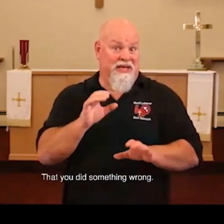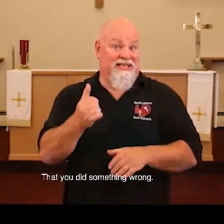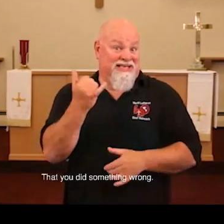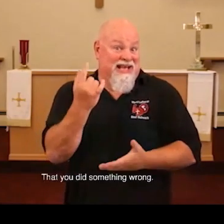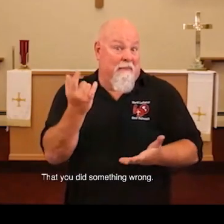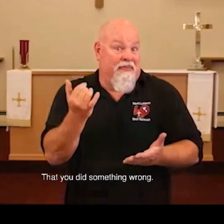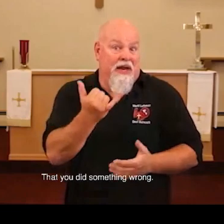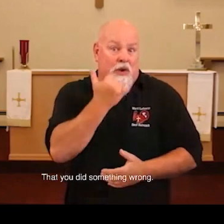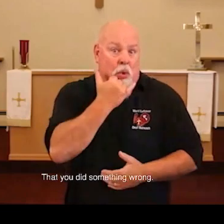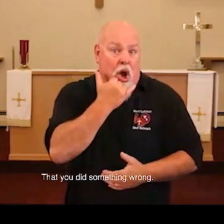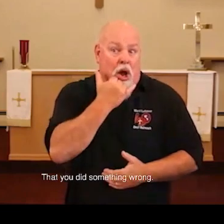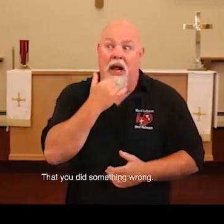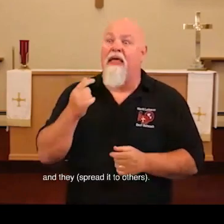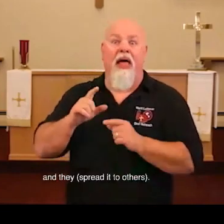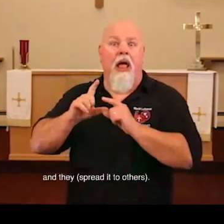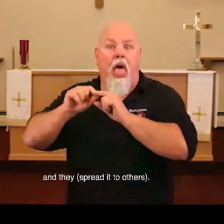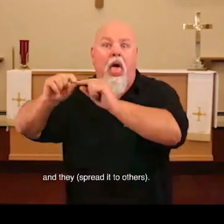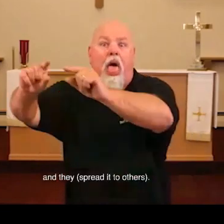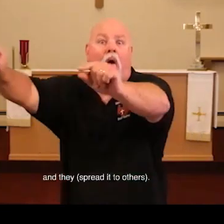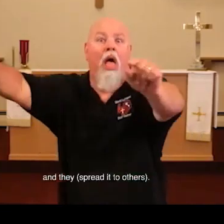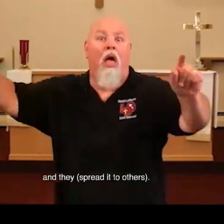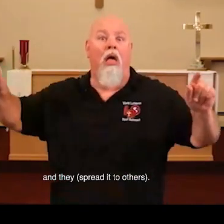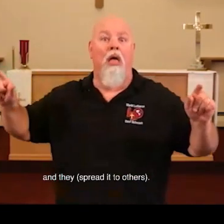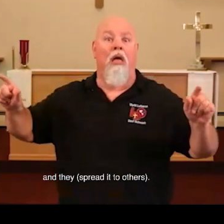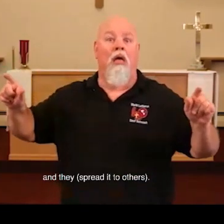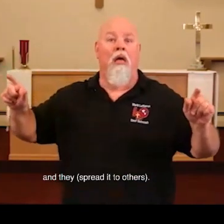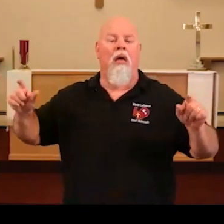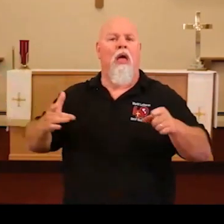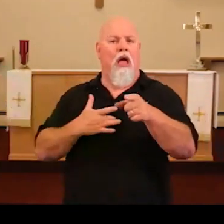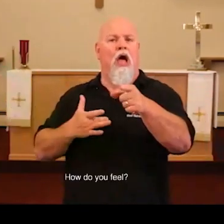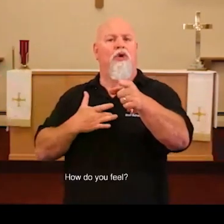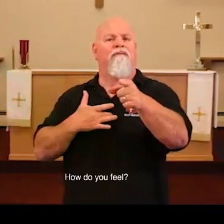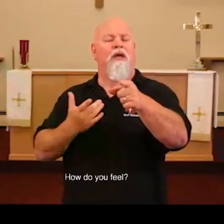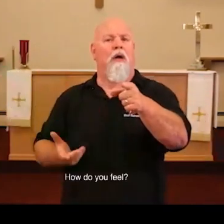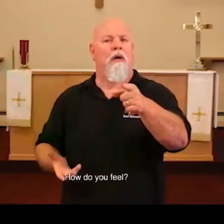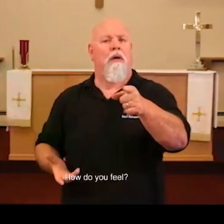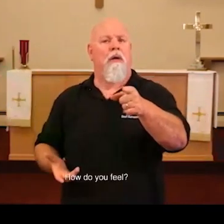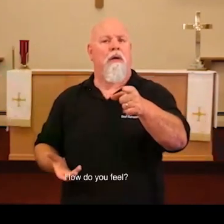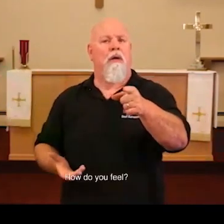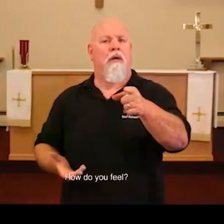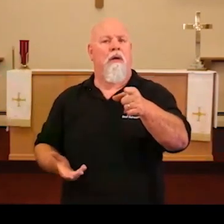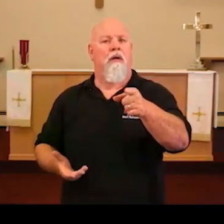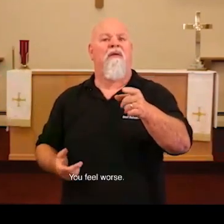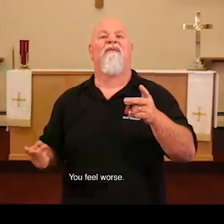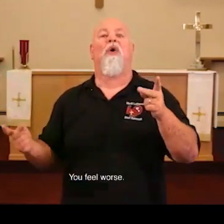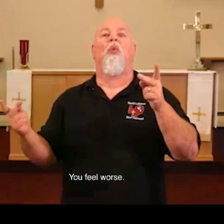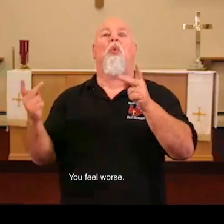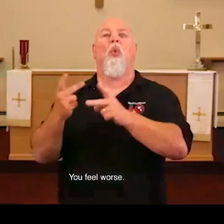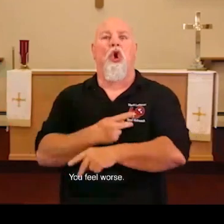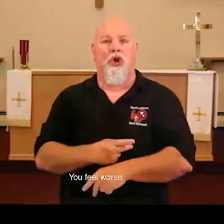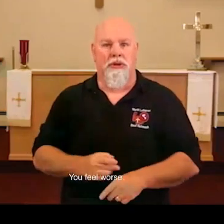did something wrong, and they, how do you feel? Feel worse.